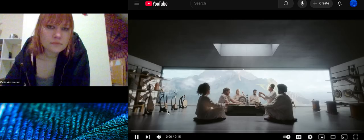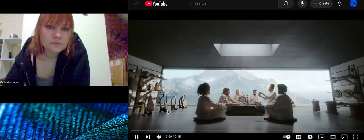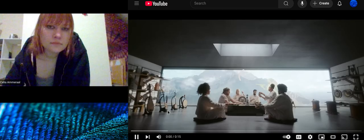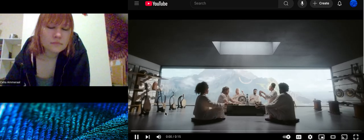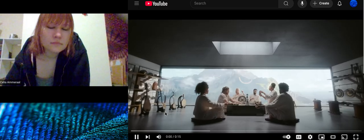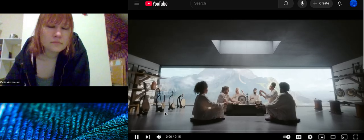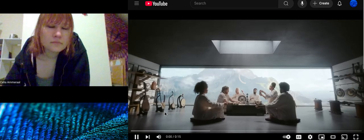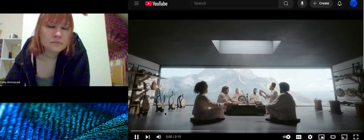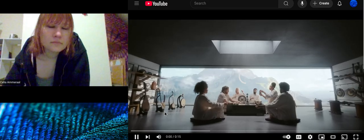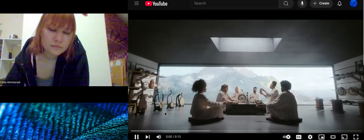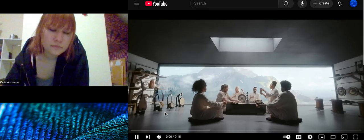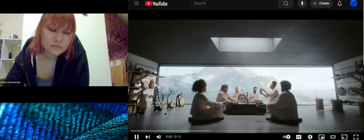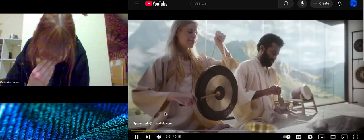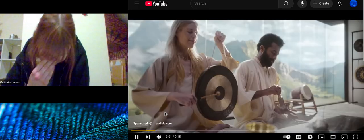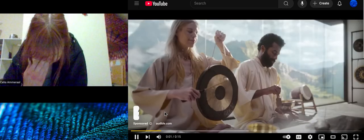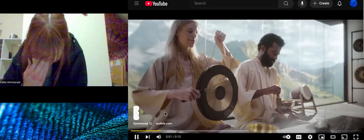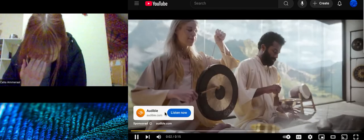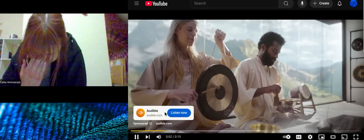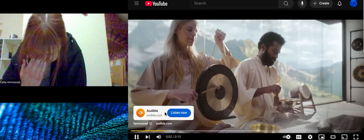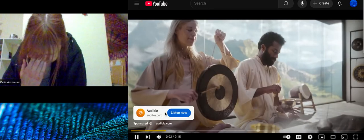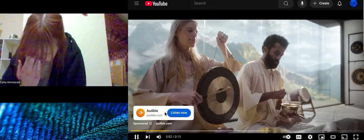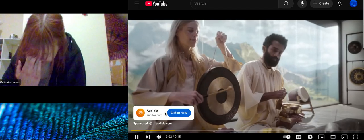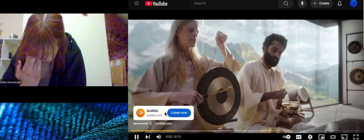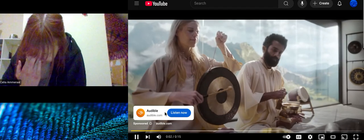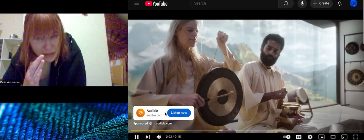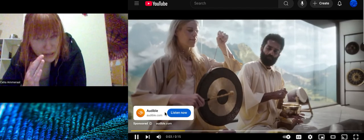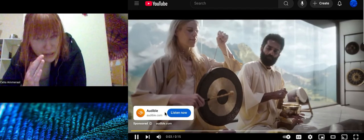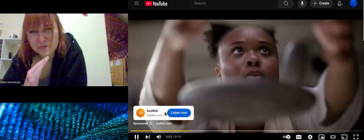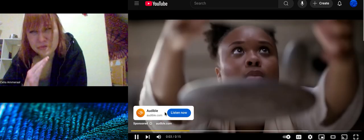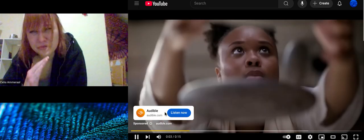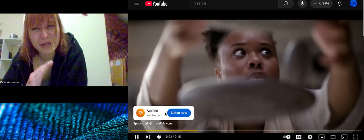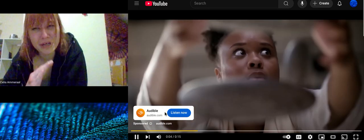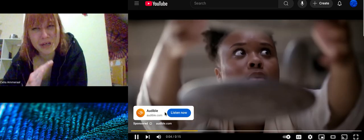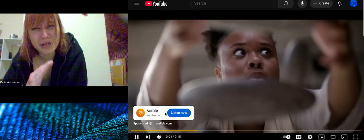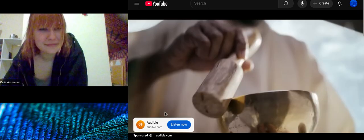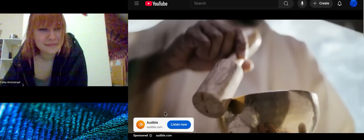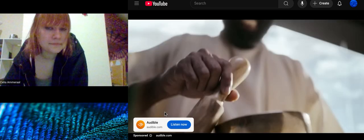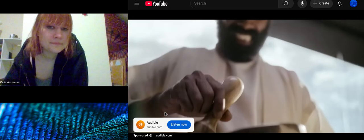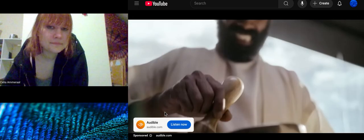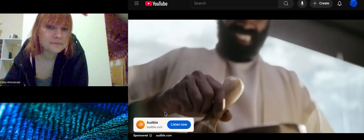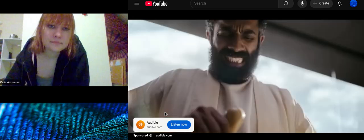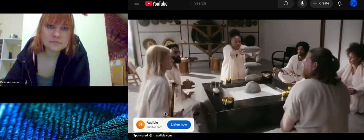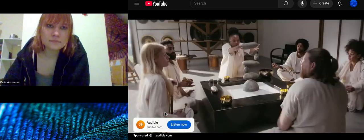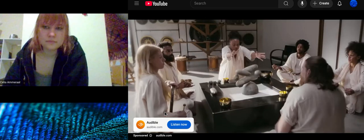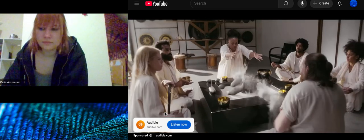You mastered your mind. I'm so sorry.